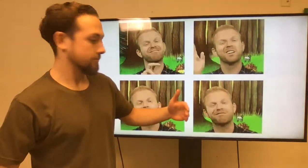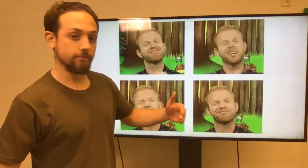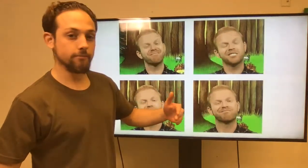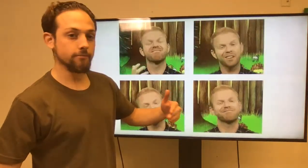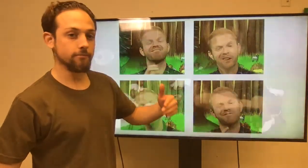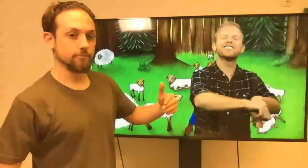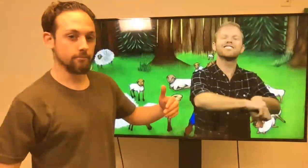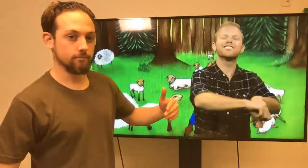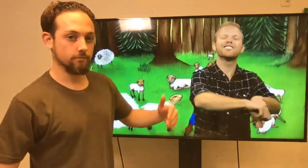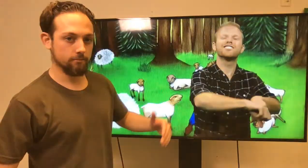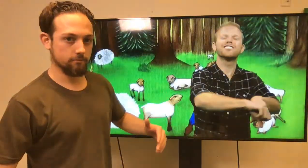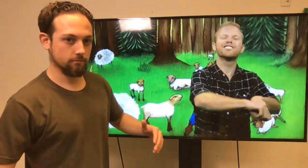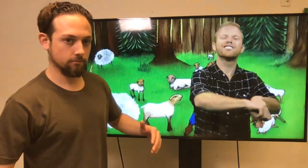All right, let's review that sentence again.